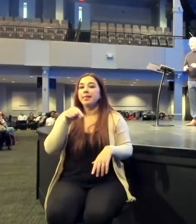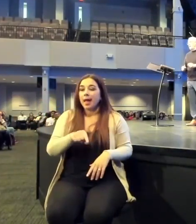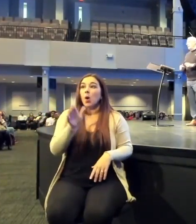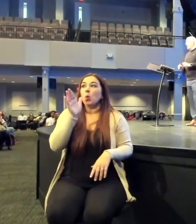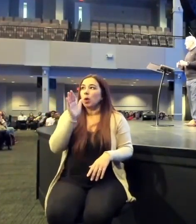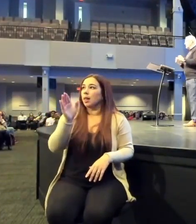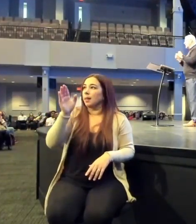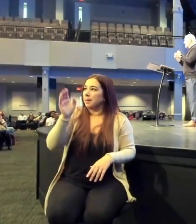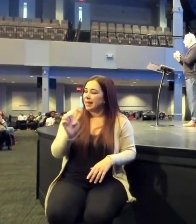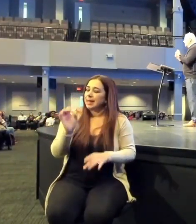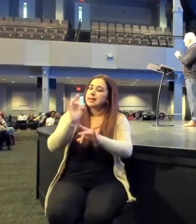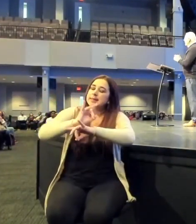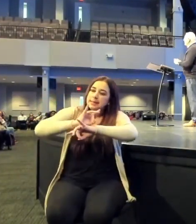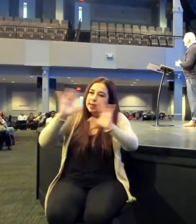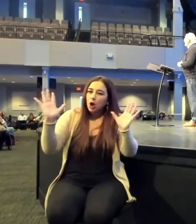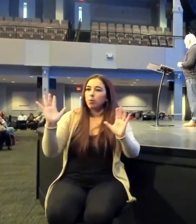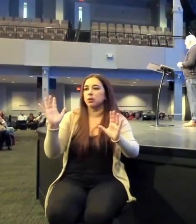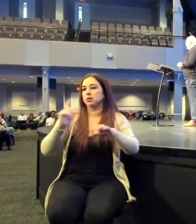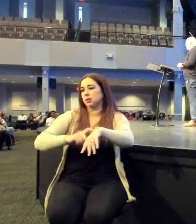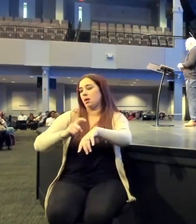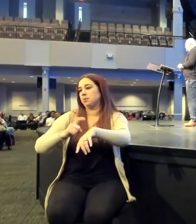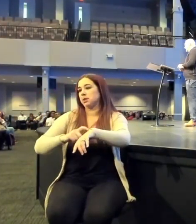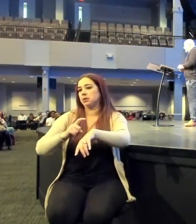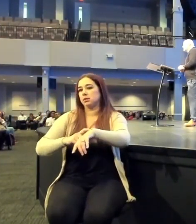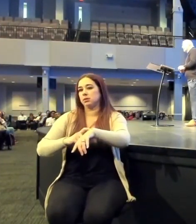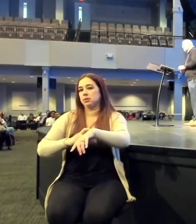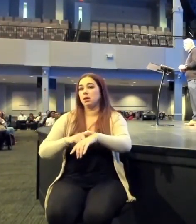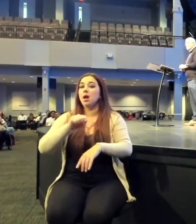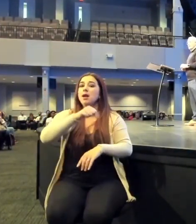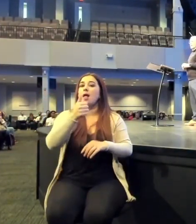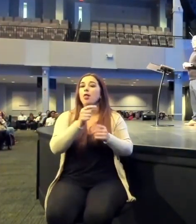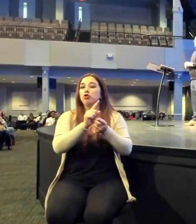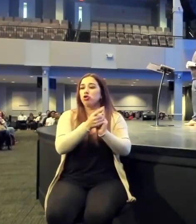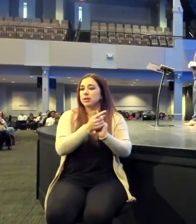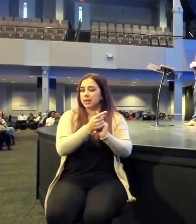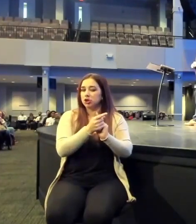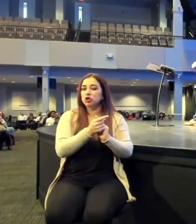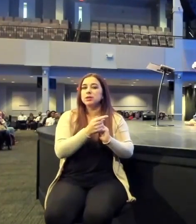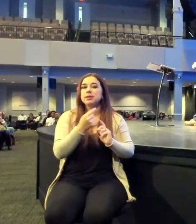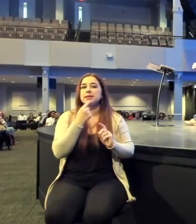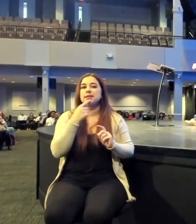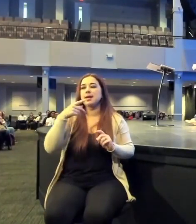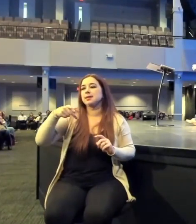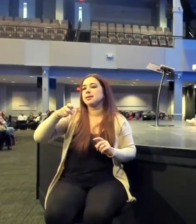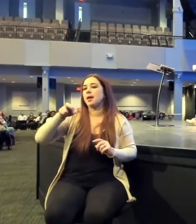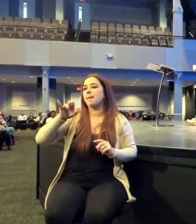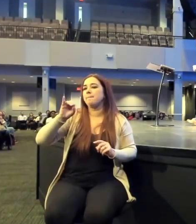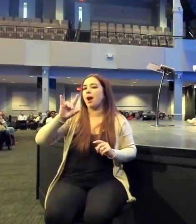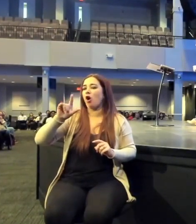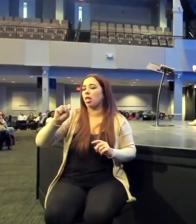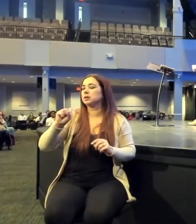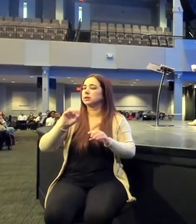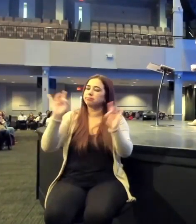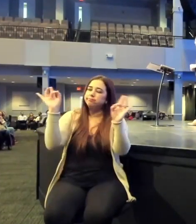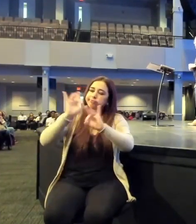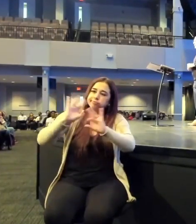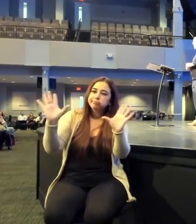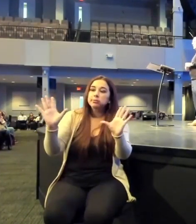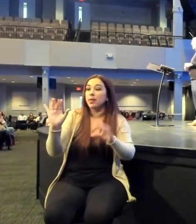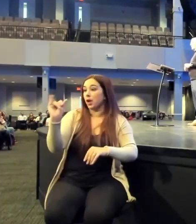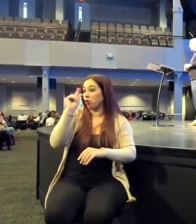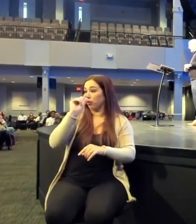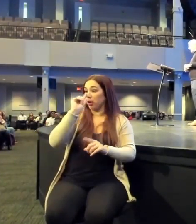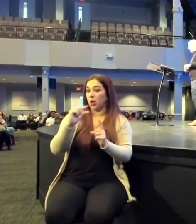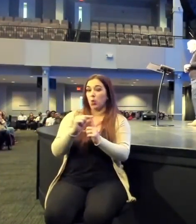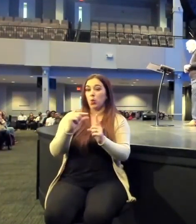be terrible times. One translation uses the word perilous times. The actual Greek